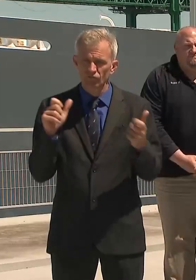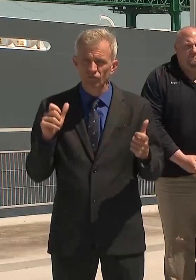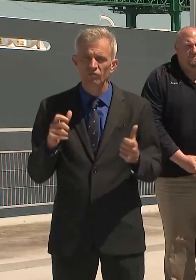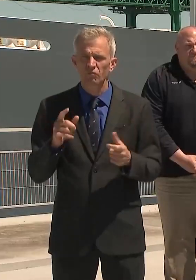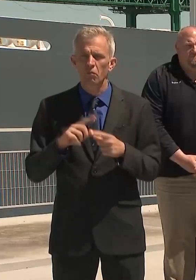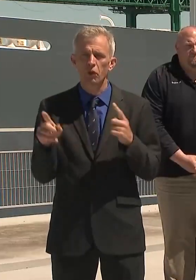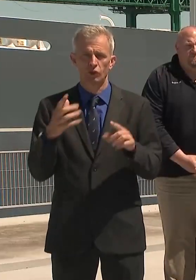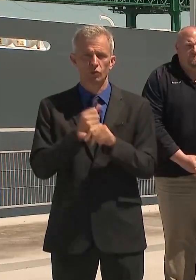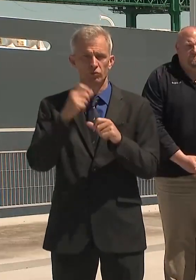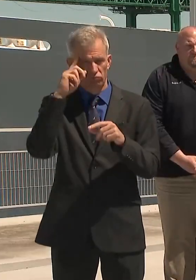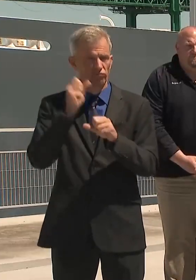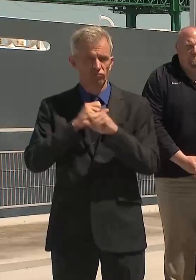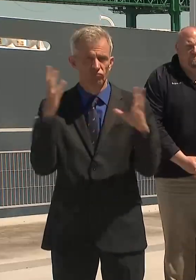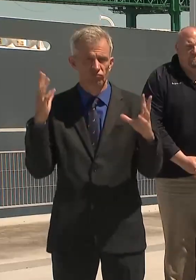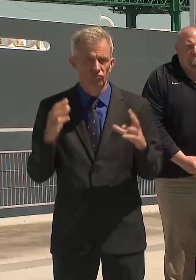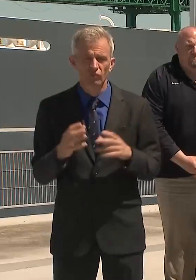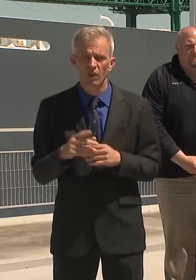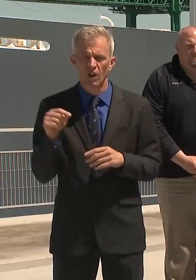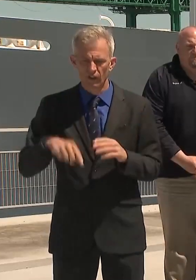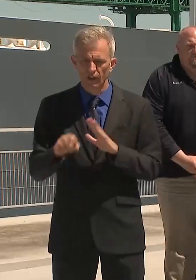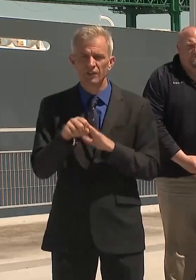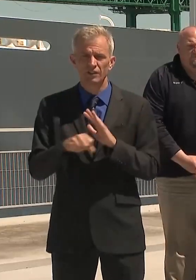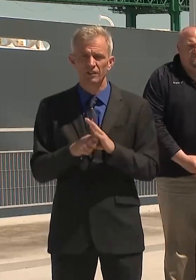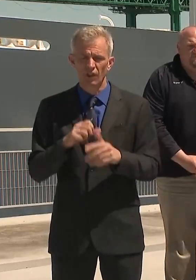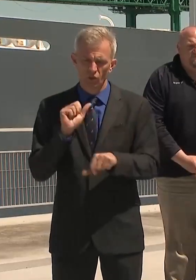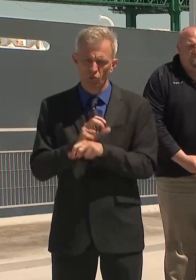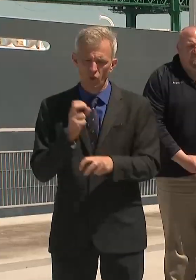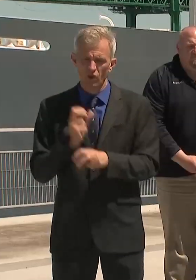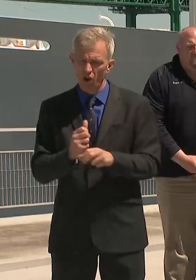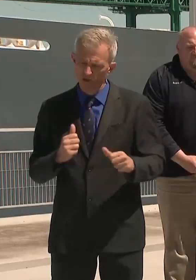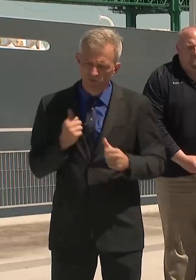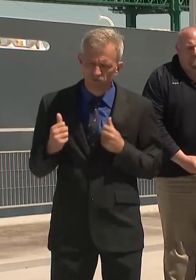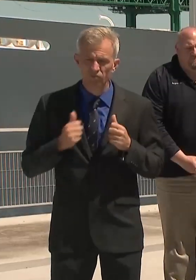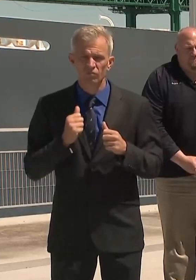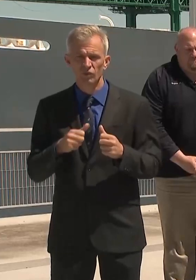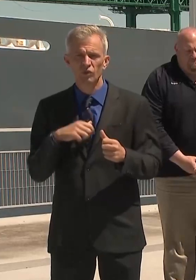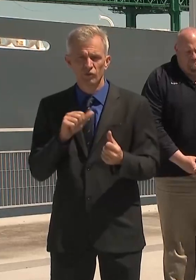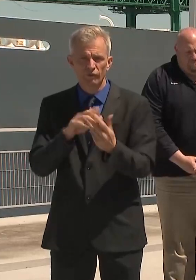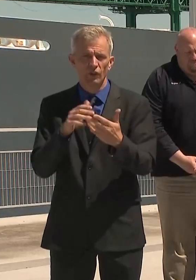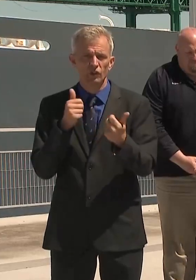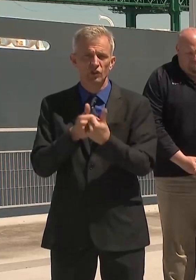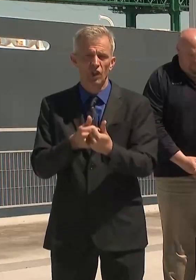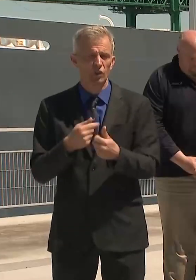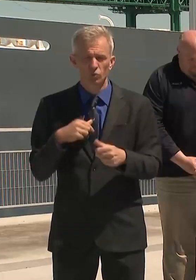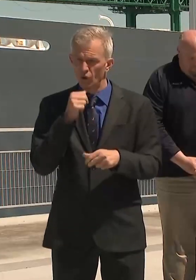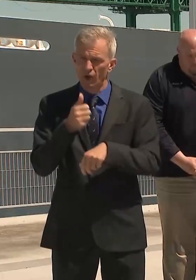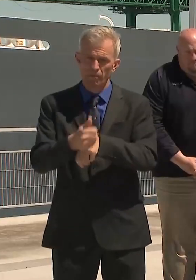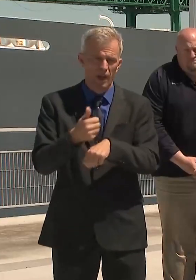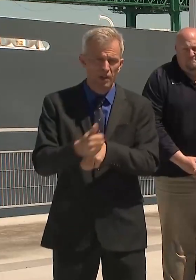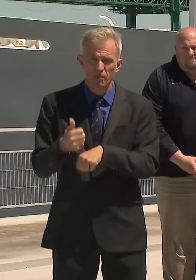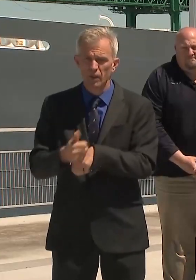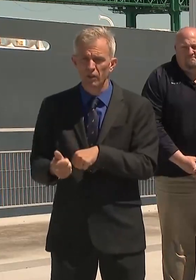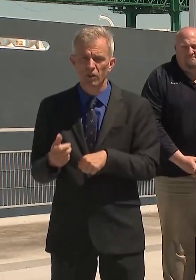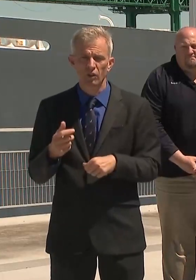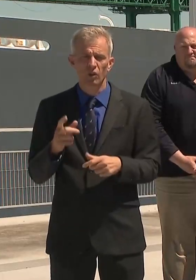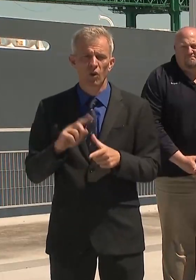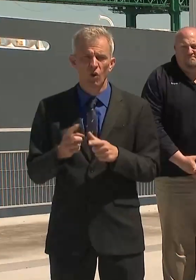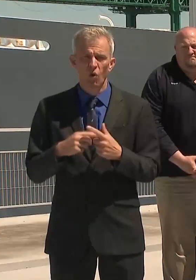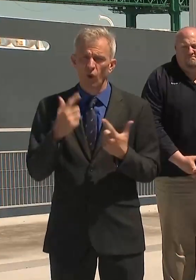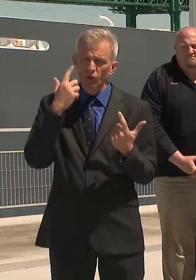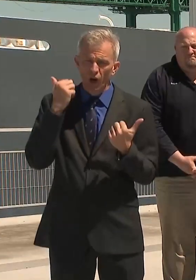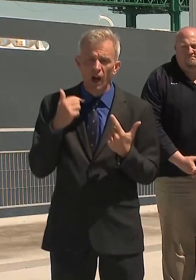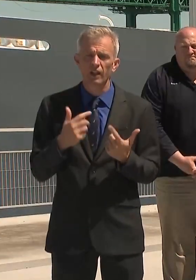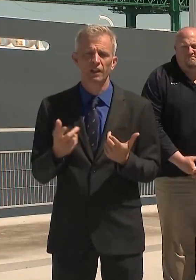itself, taking responsibility to meet this moment. We're not pointing fingers. We're not clenching our fists. We have our hand